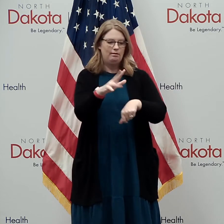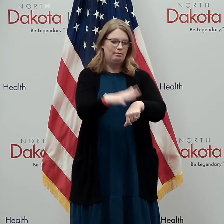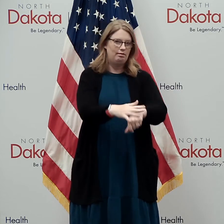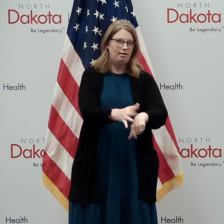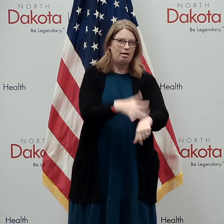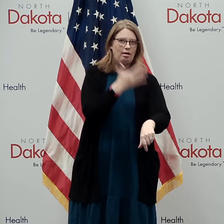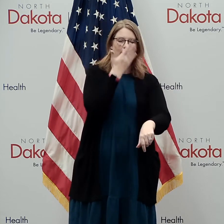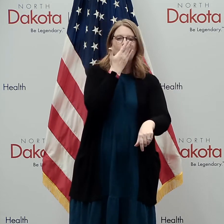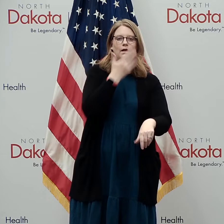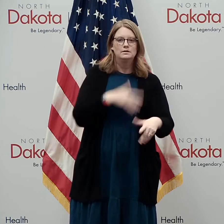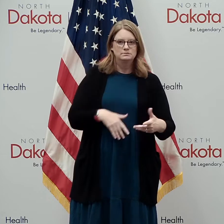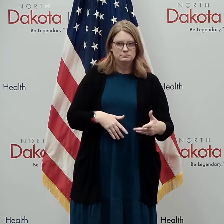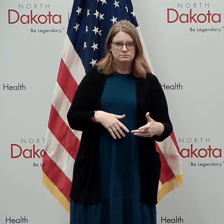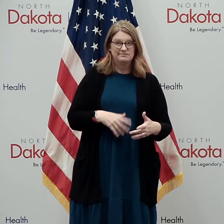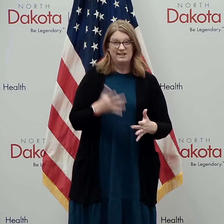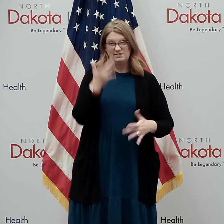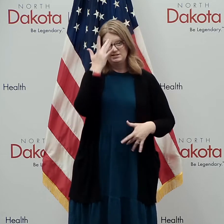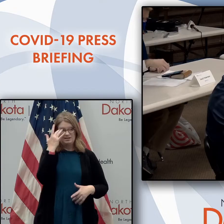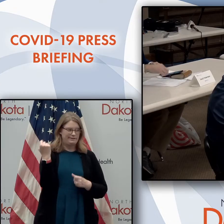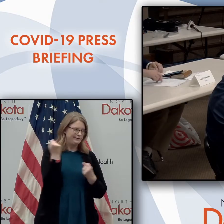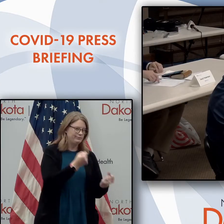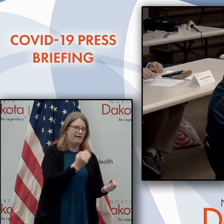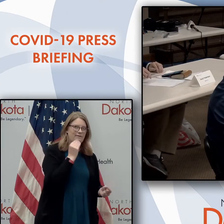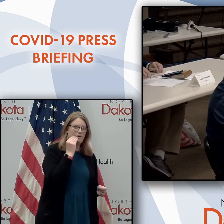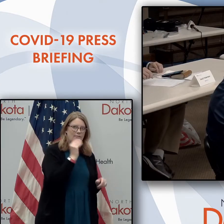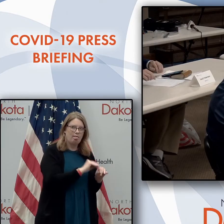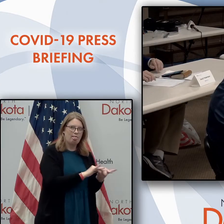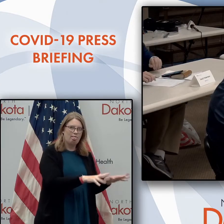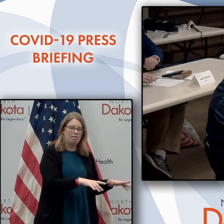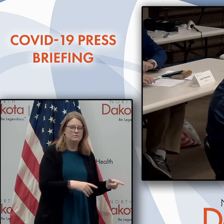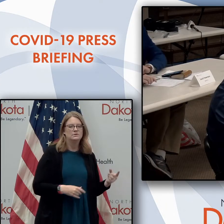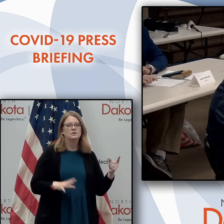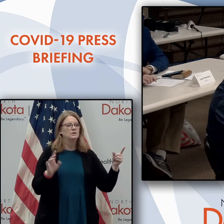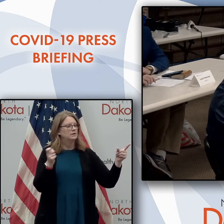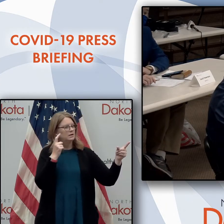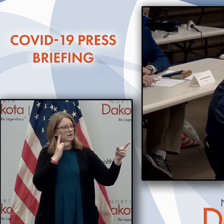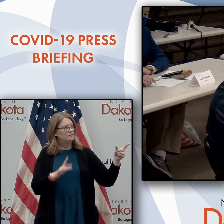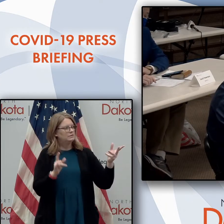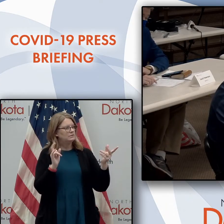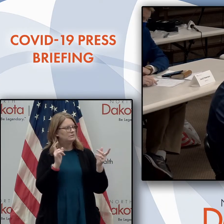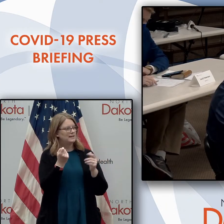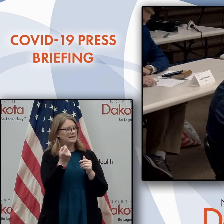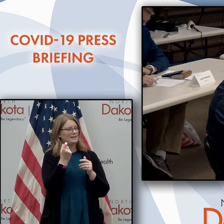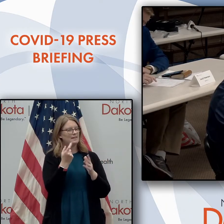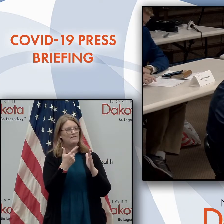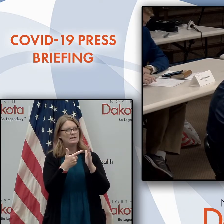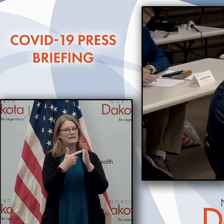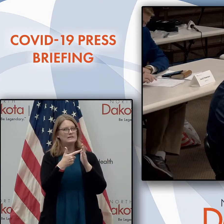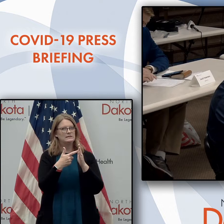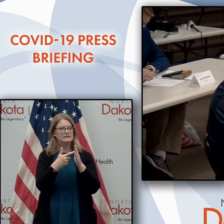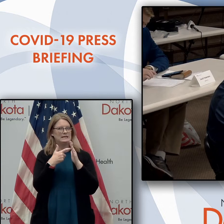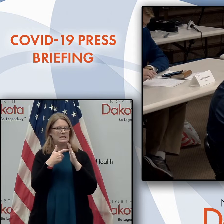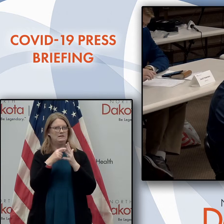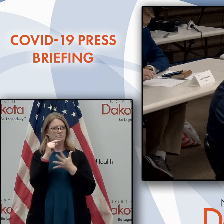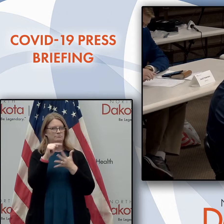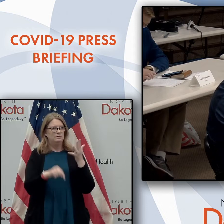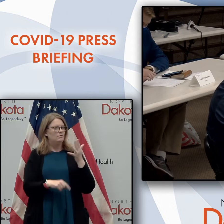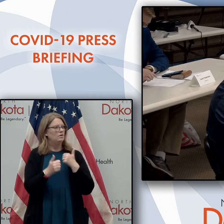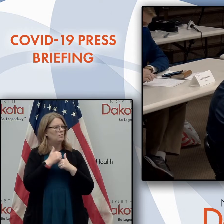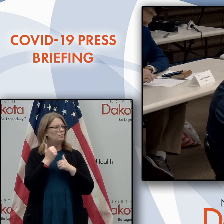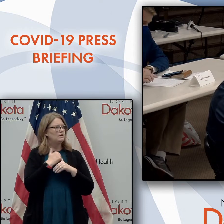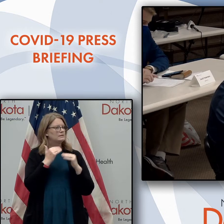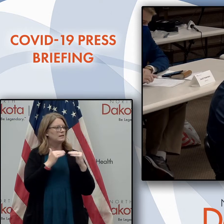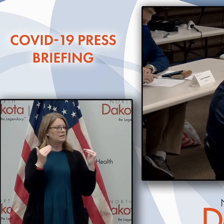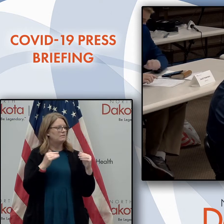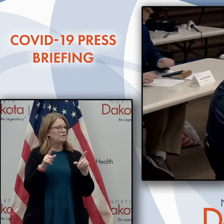Back to Jeremy and then Jacob. Governor, you mentioned changing those 11 gating criteria for risk level, but you've